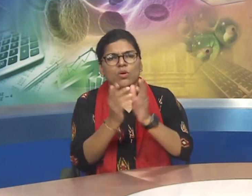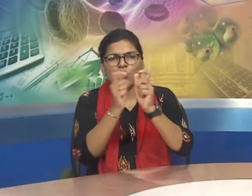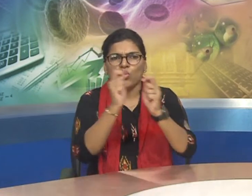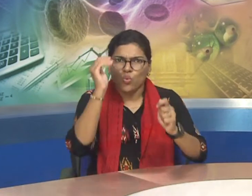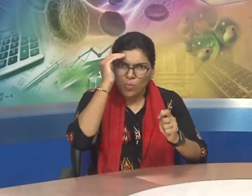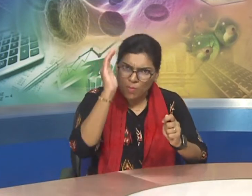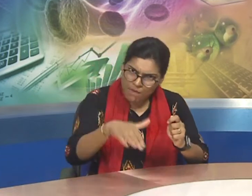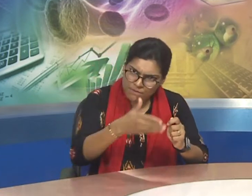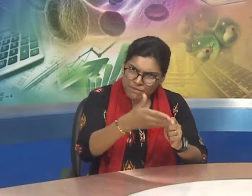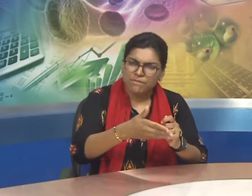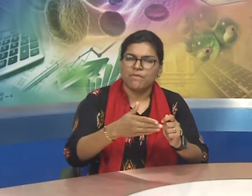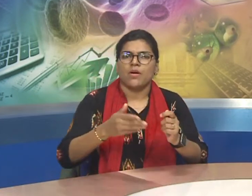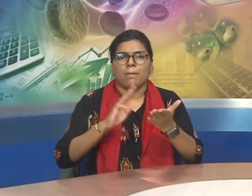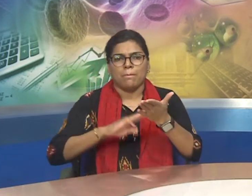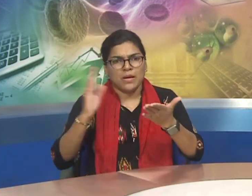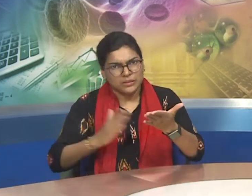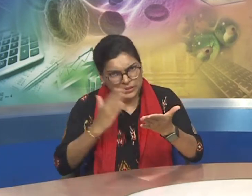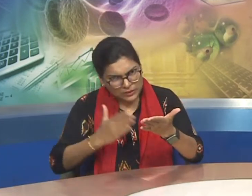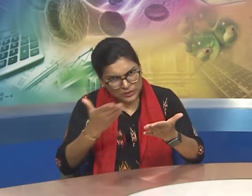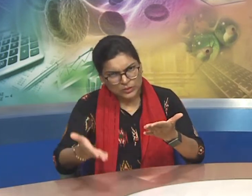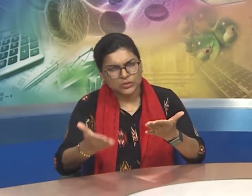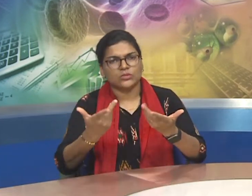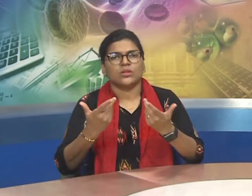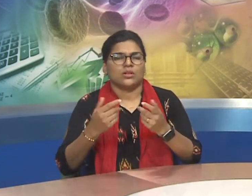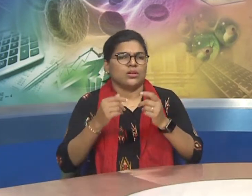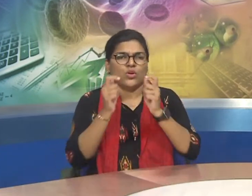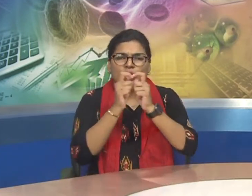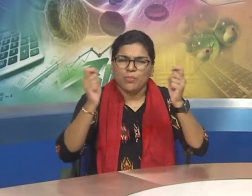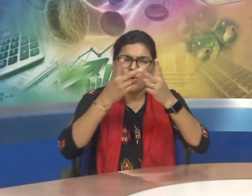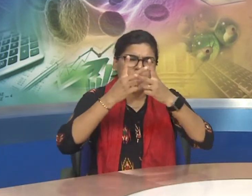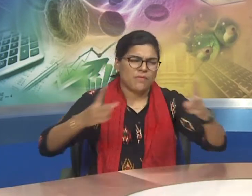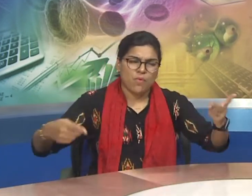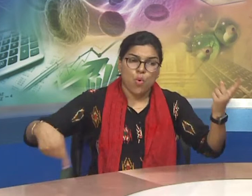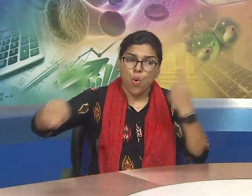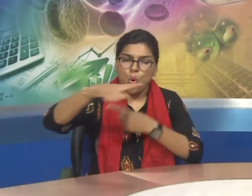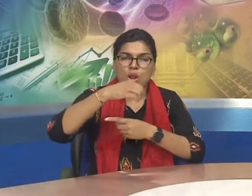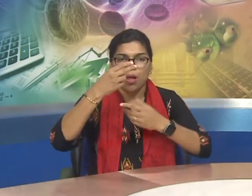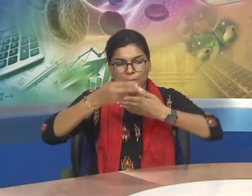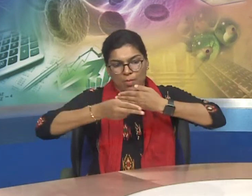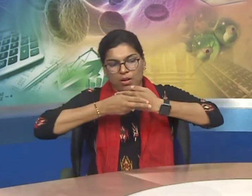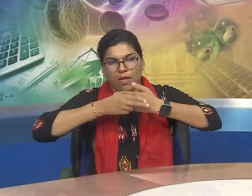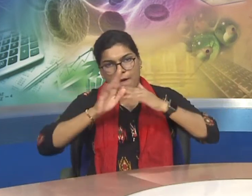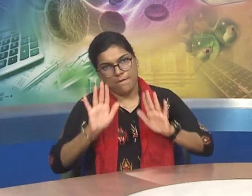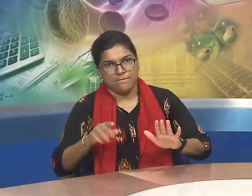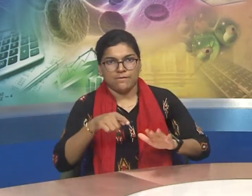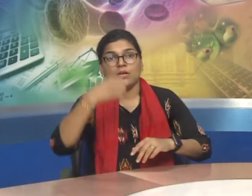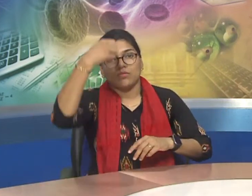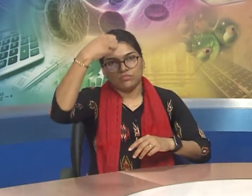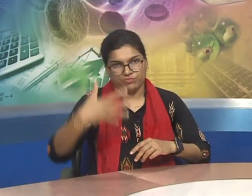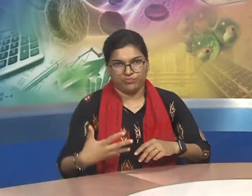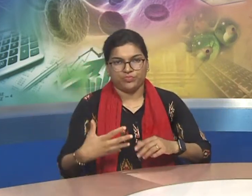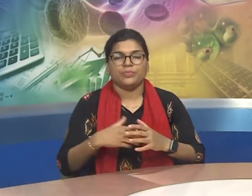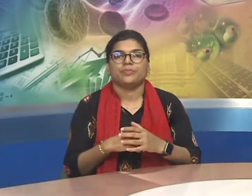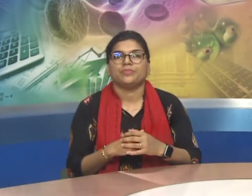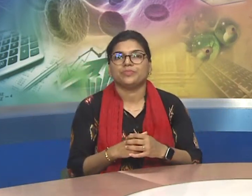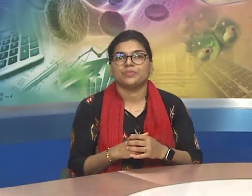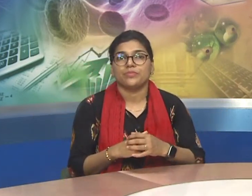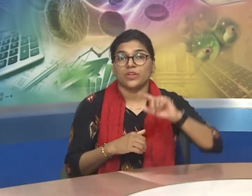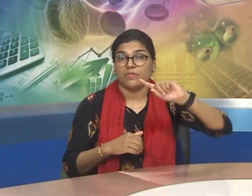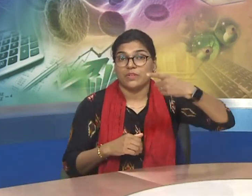we need to know about the subscription of journals, that every month whenever we